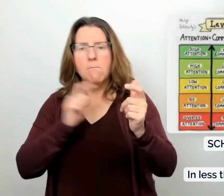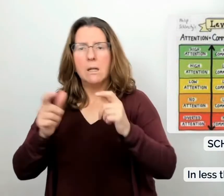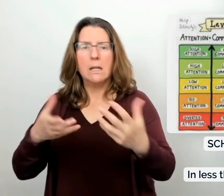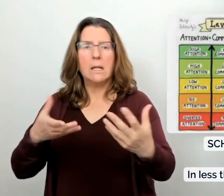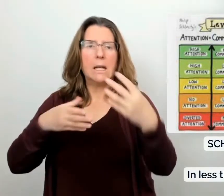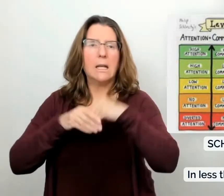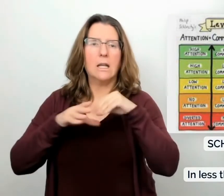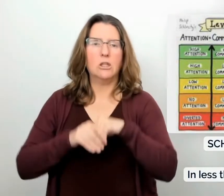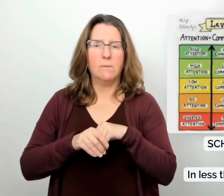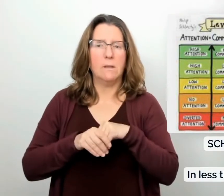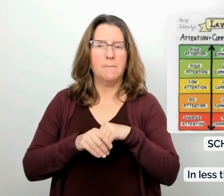to high engagement.